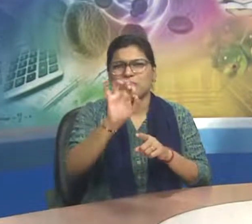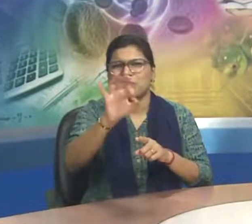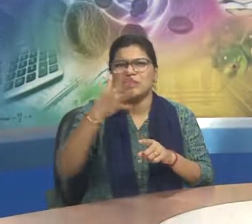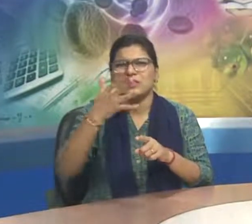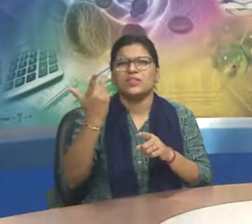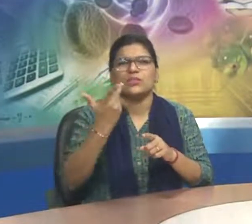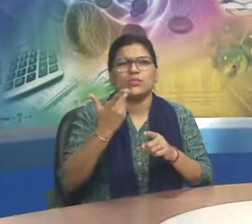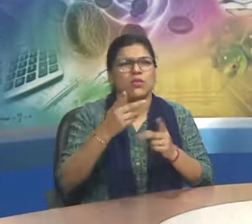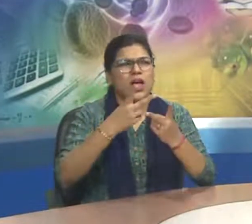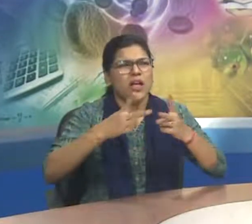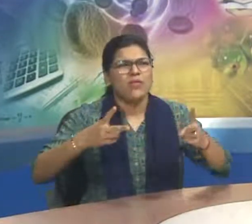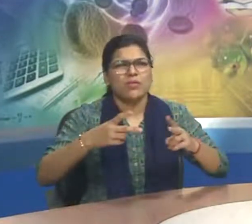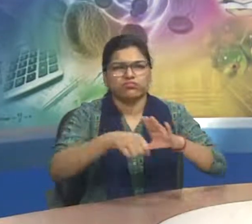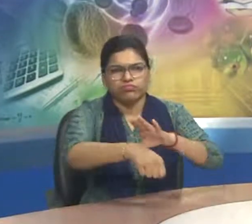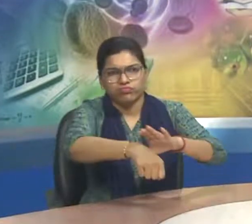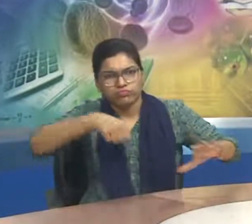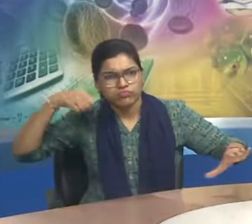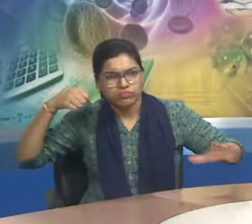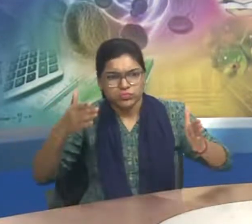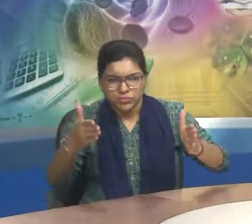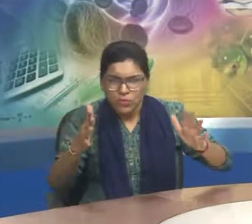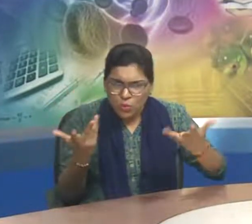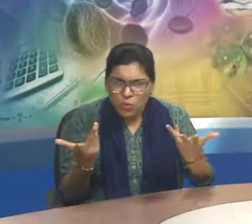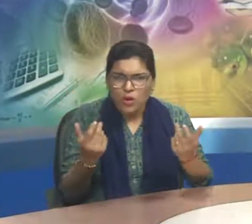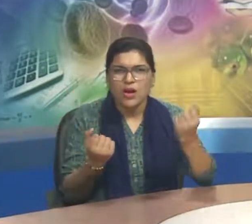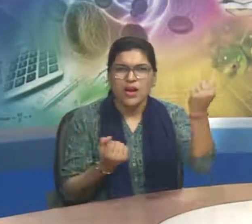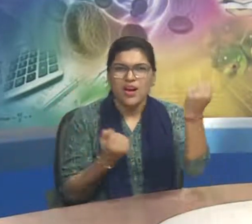and also the bogies,